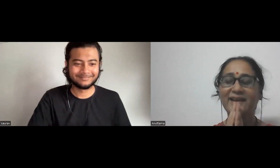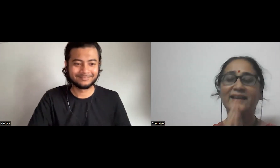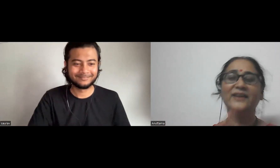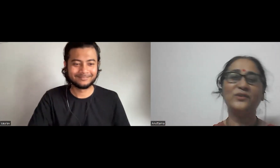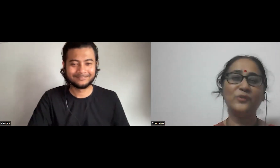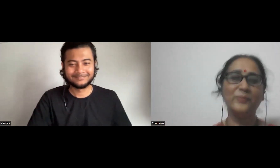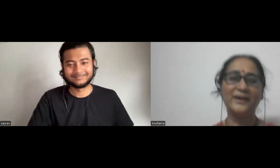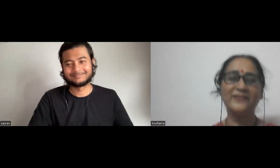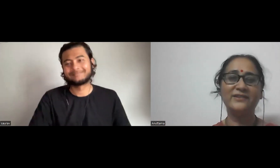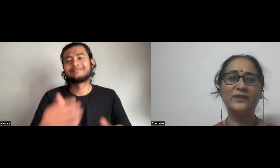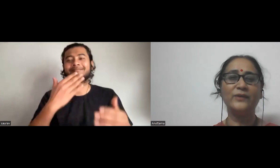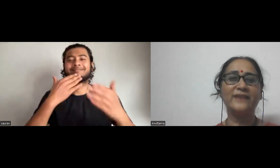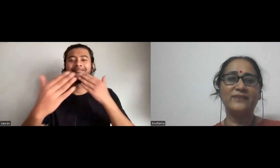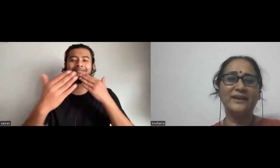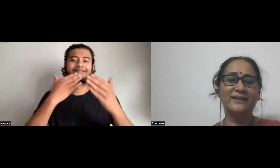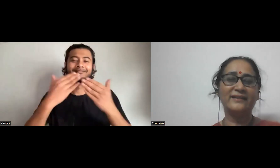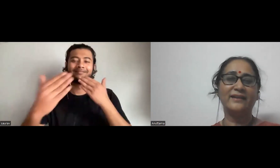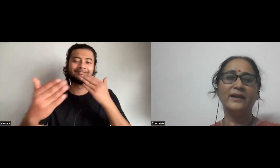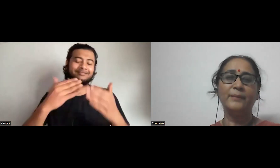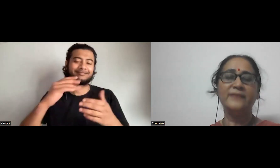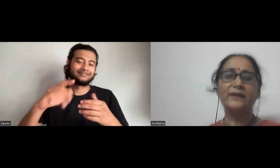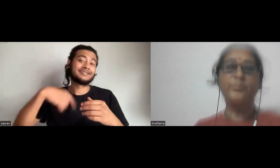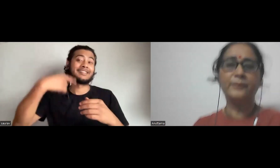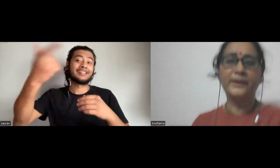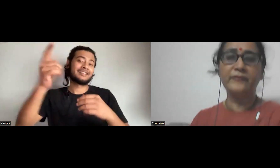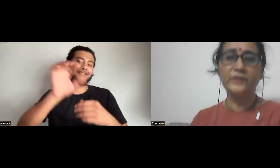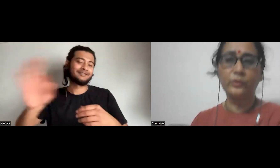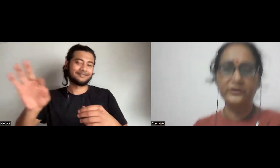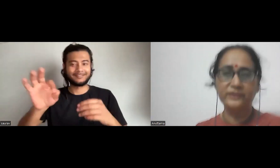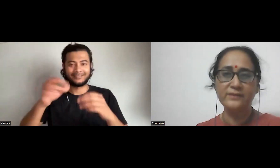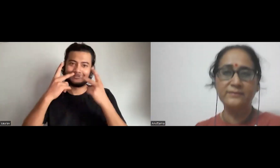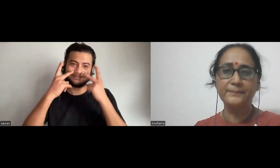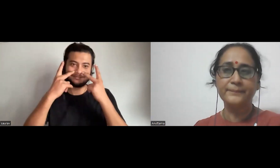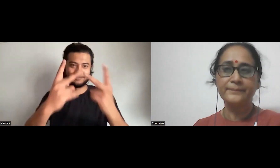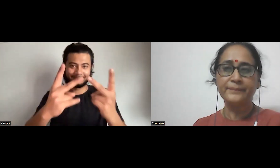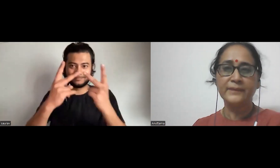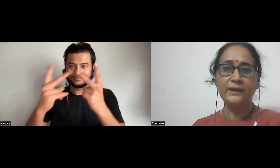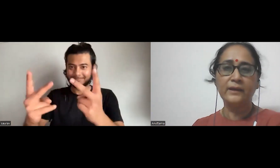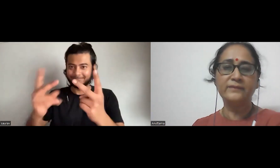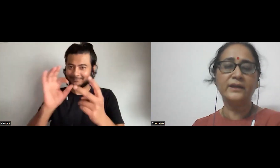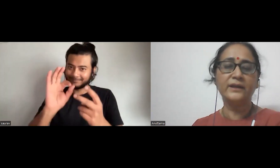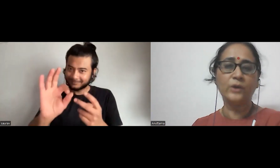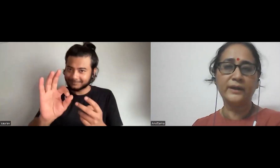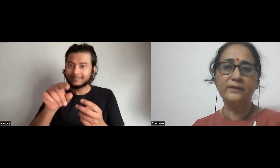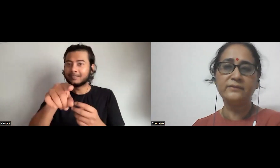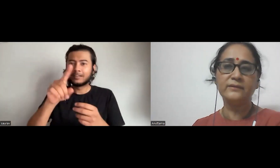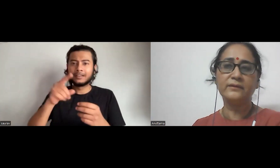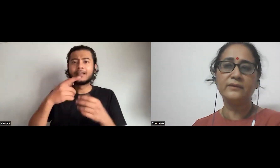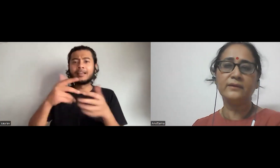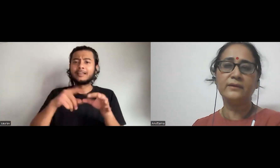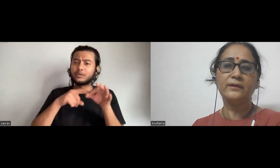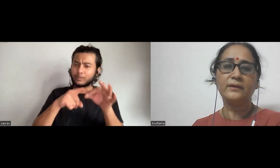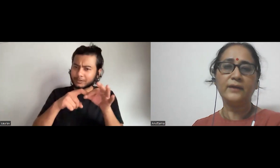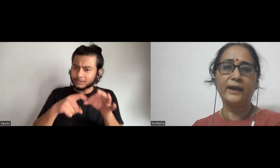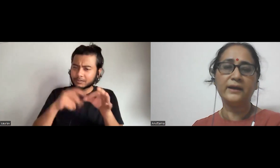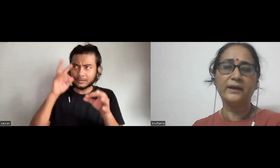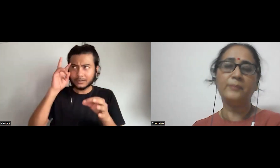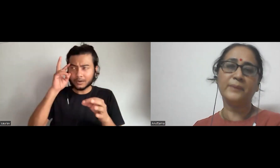Thank you so much. See you next week. Please come prepared with your questions. See the recordings and come prepared